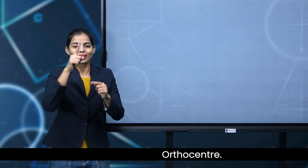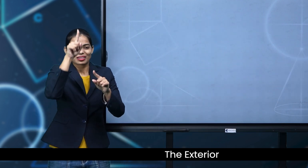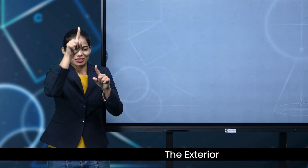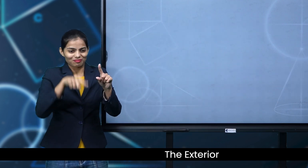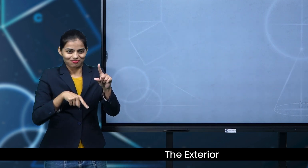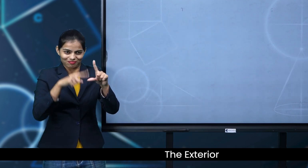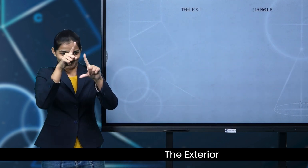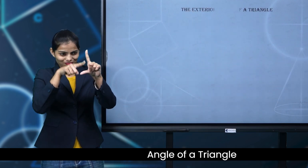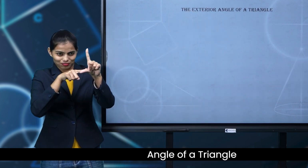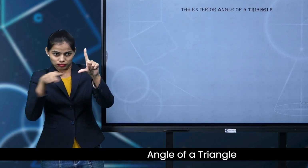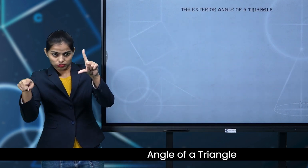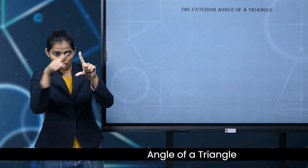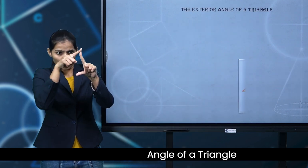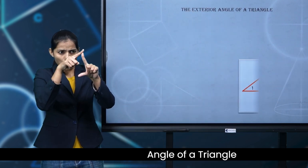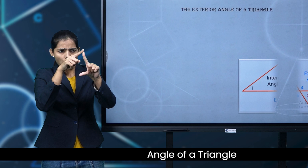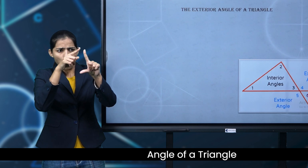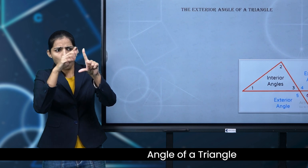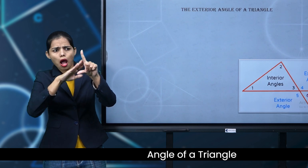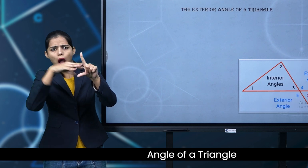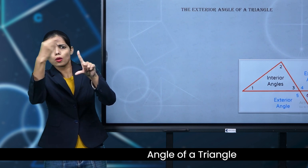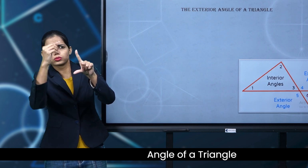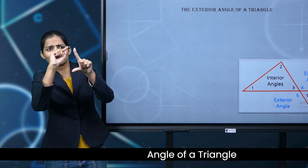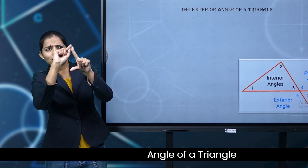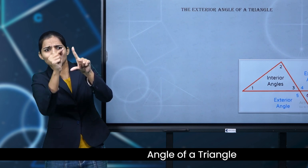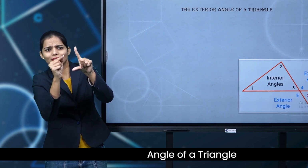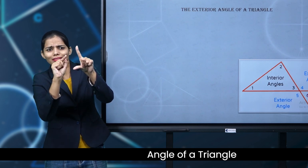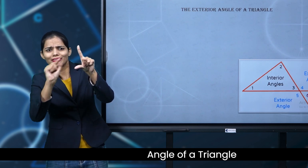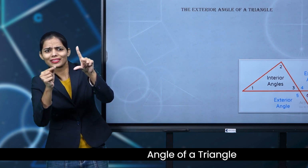The exterior angle of a triangle.